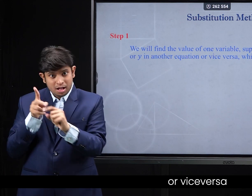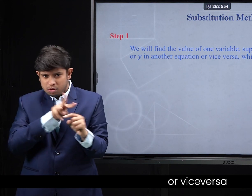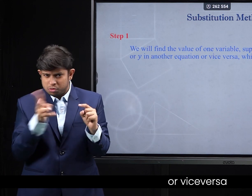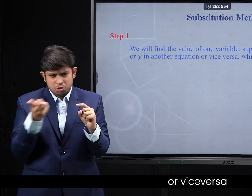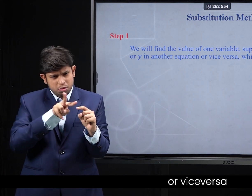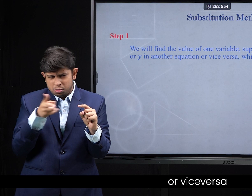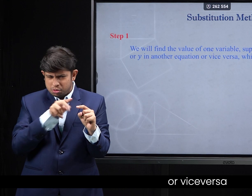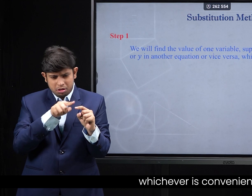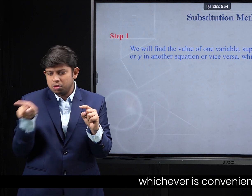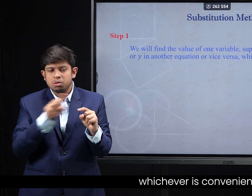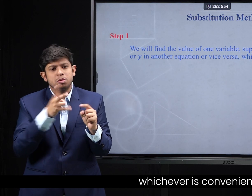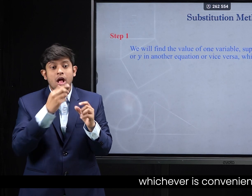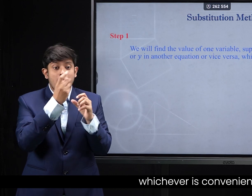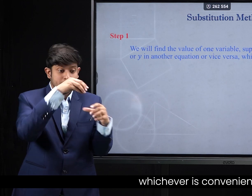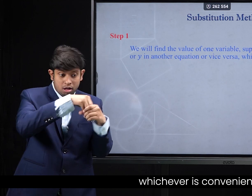vice versa, whichever is convenient.